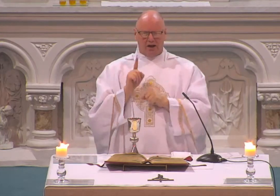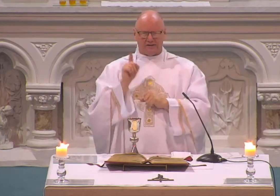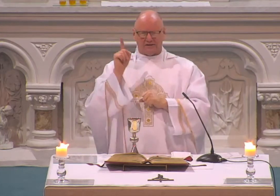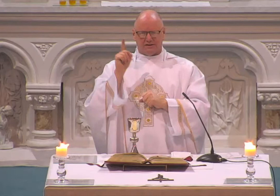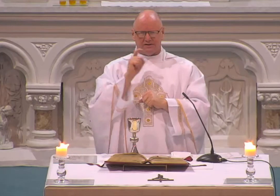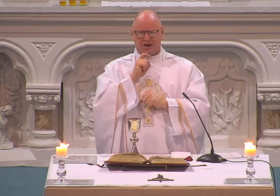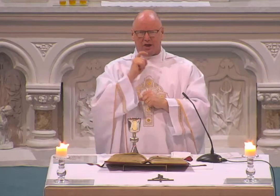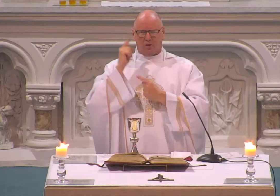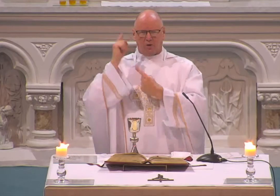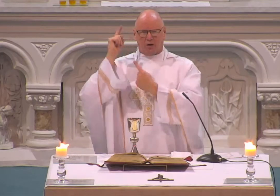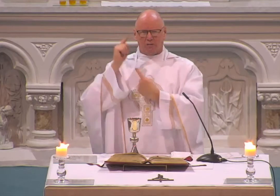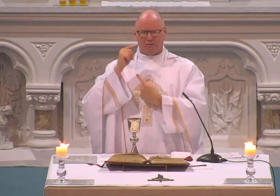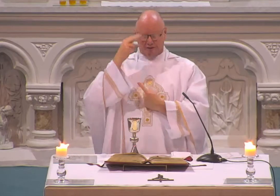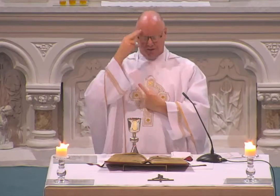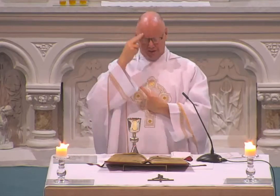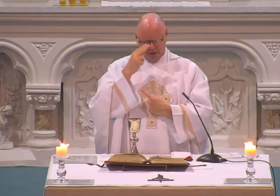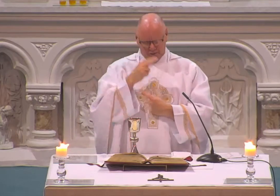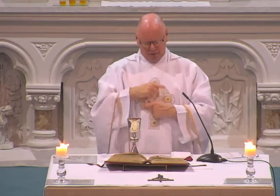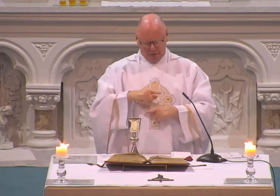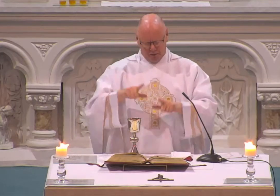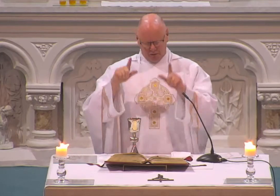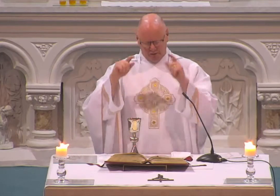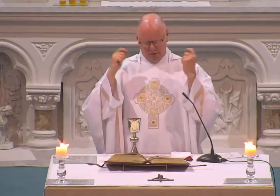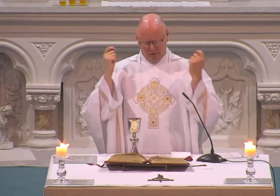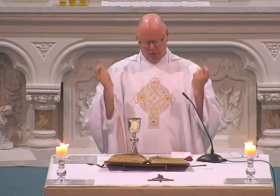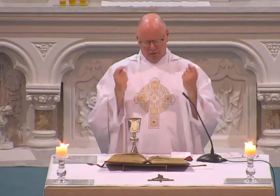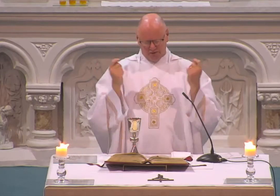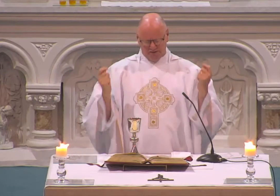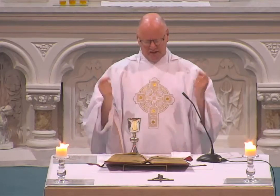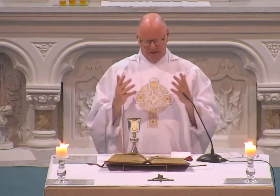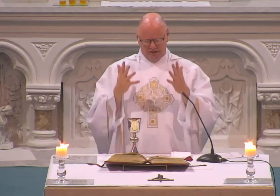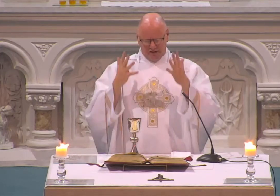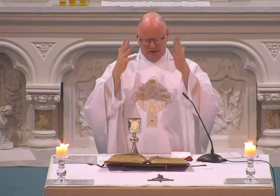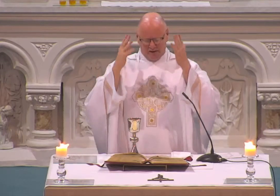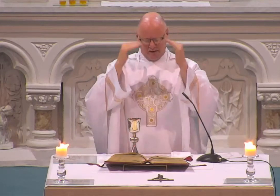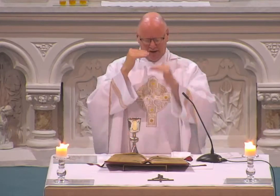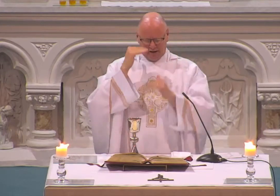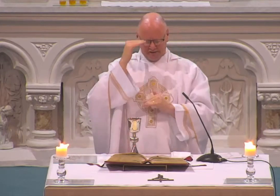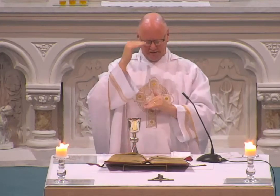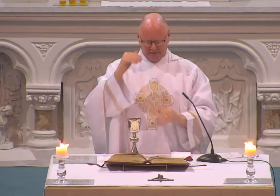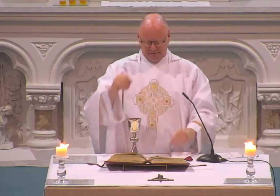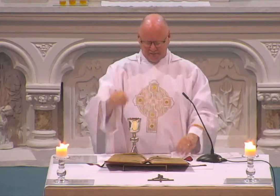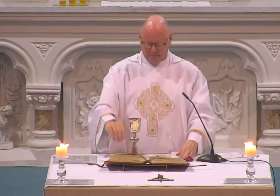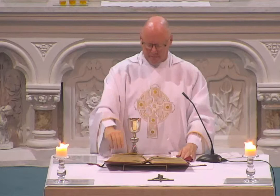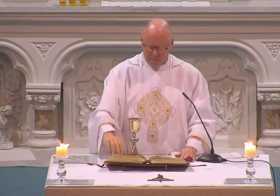is he who comes in the name of the Lord. Hosanna in the highest.